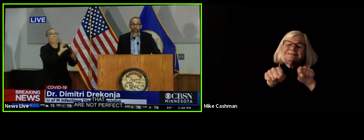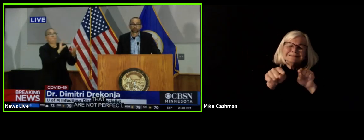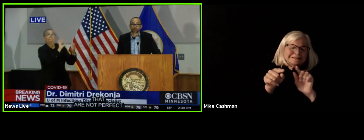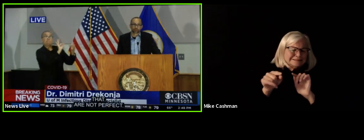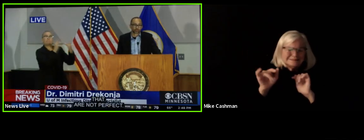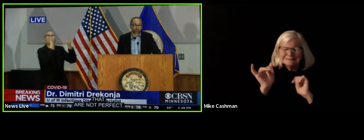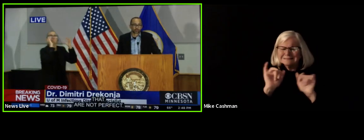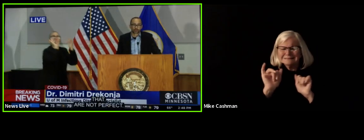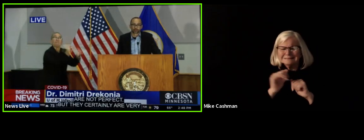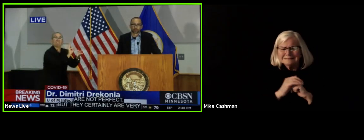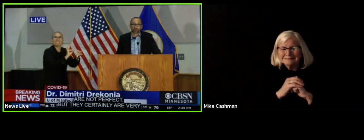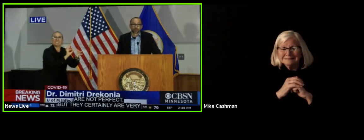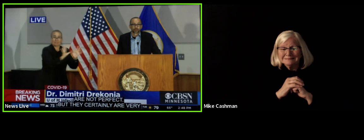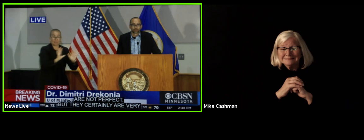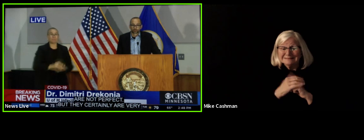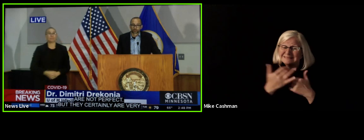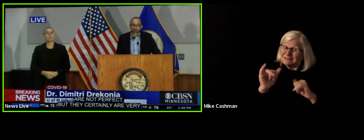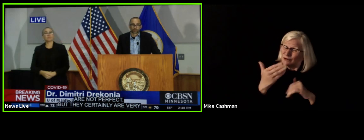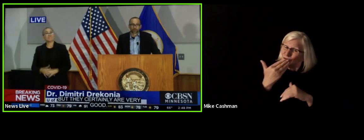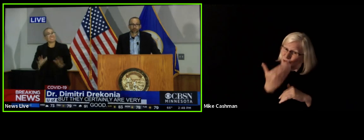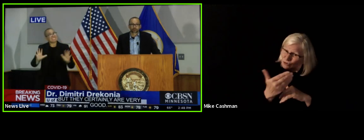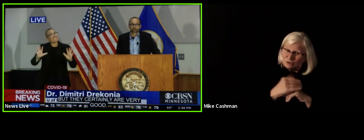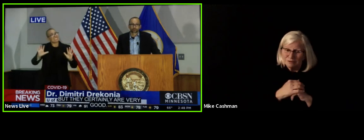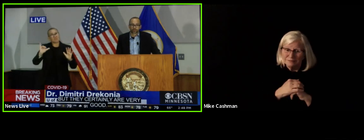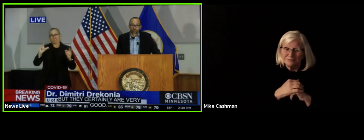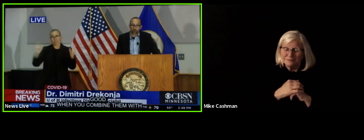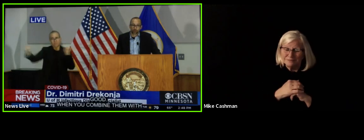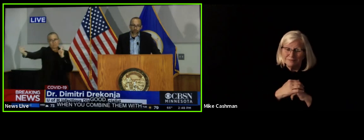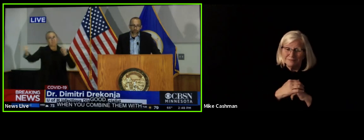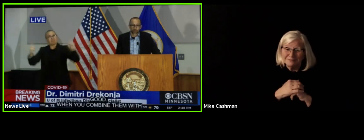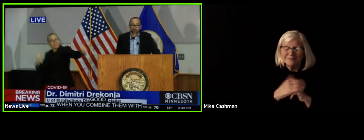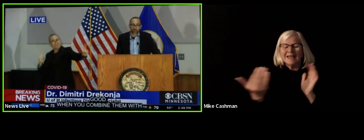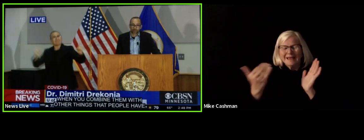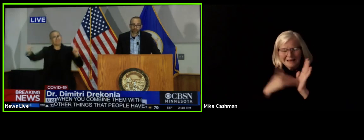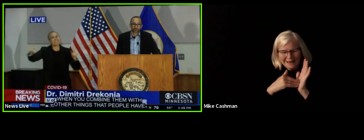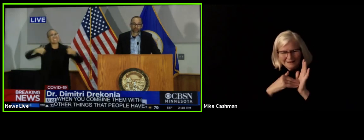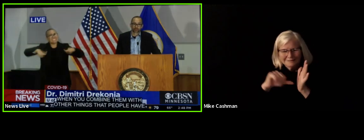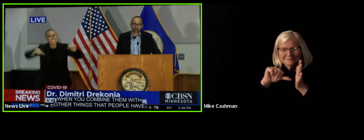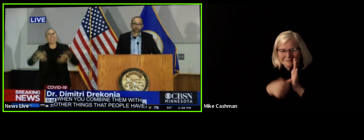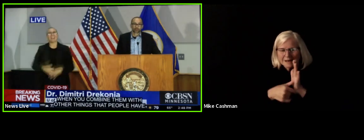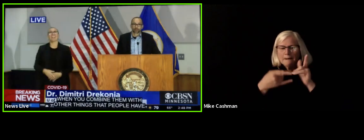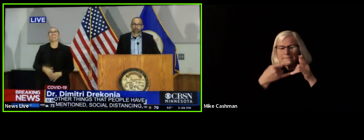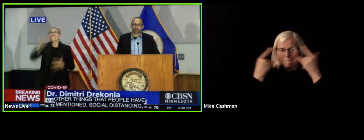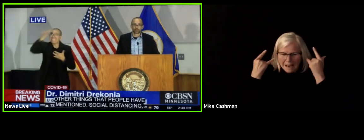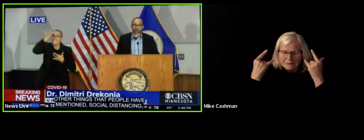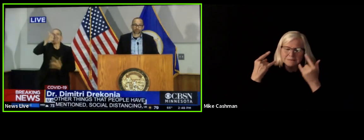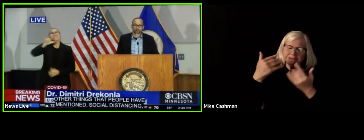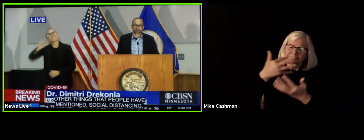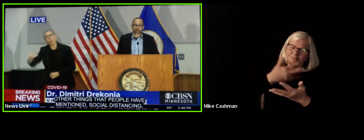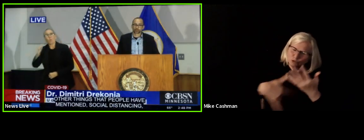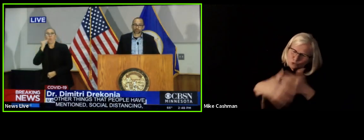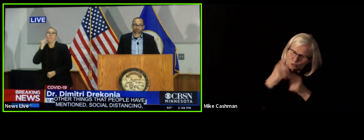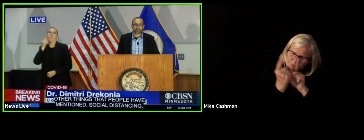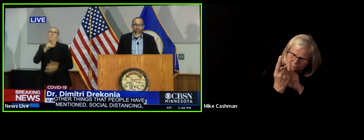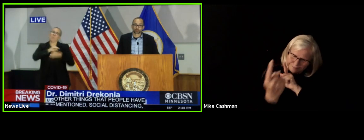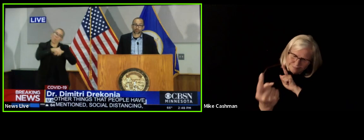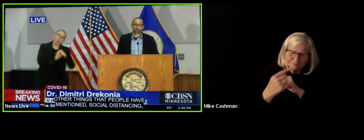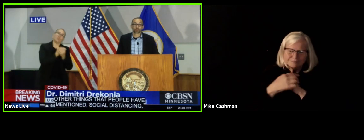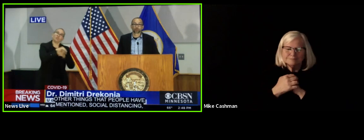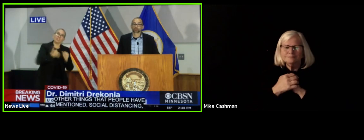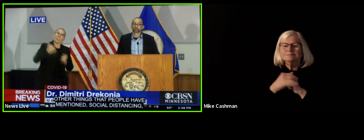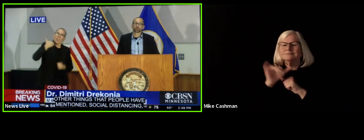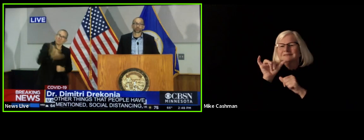people have been mentioning, social distancing, staying home when ill, hand hygiene, all these things are easy, they're